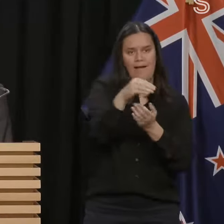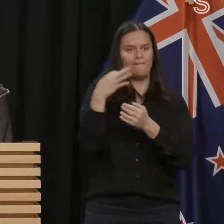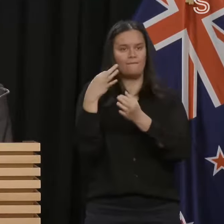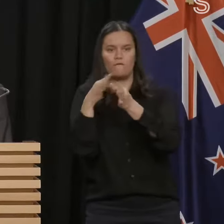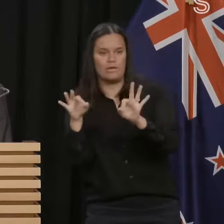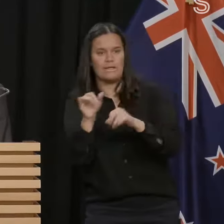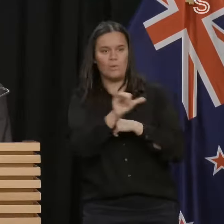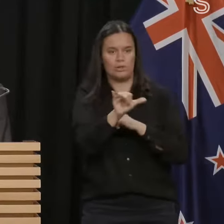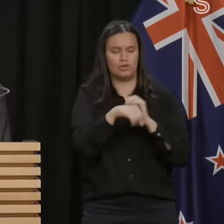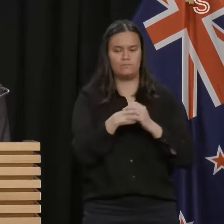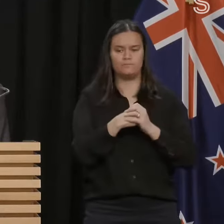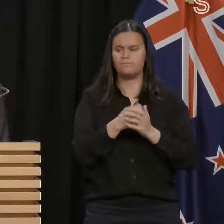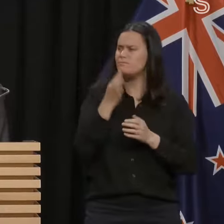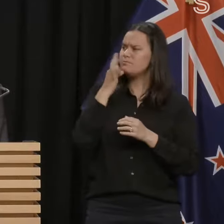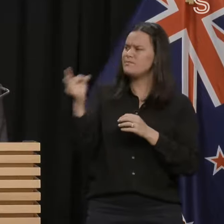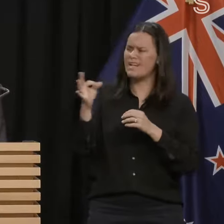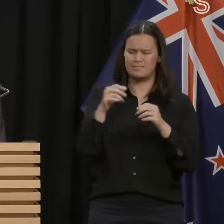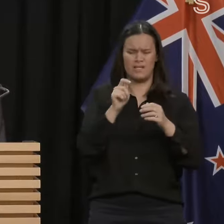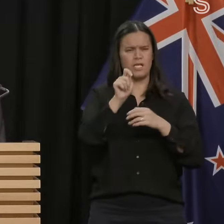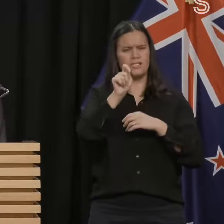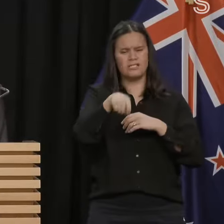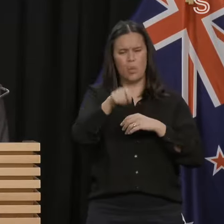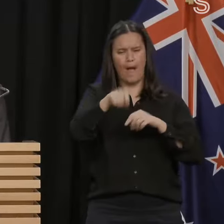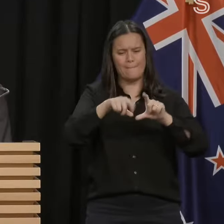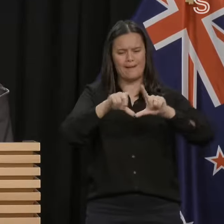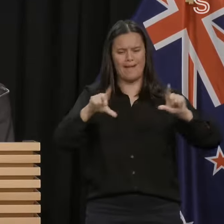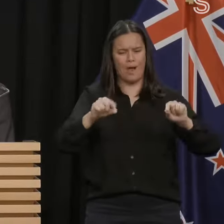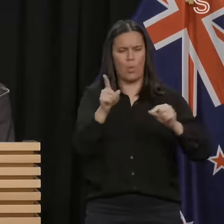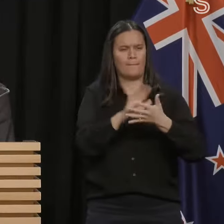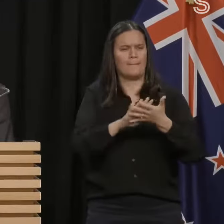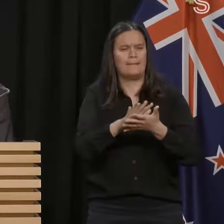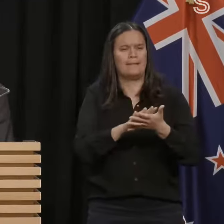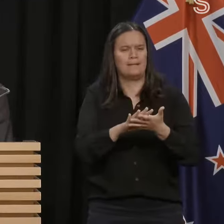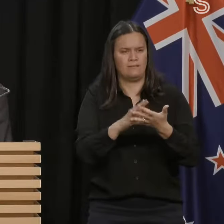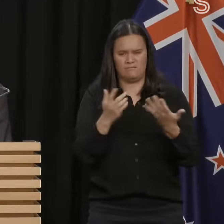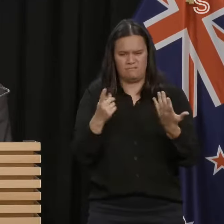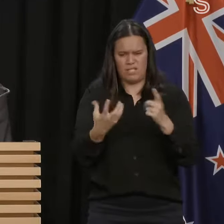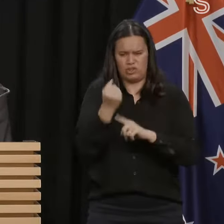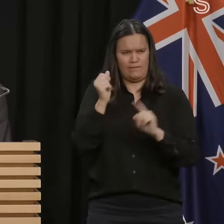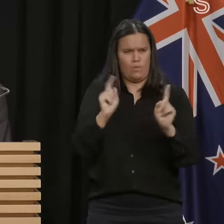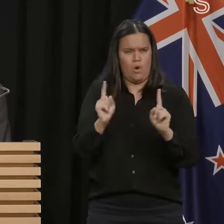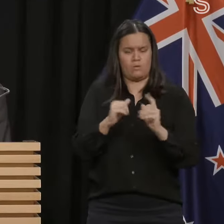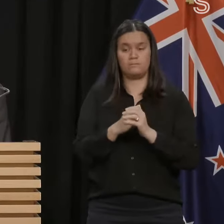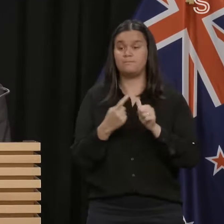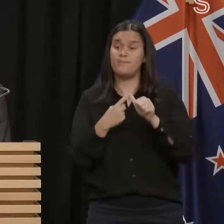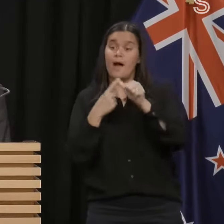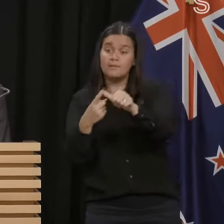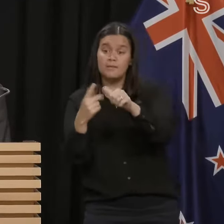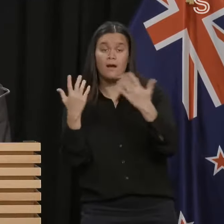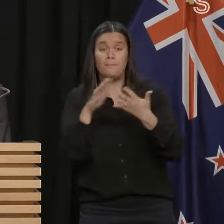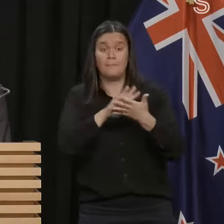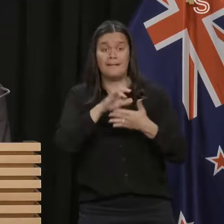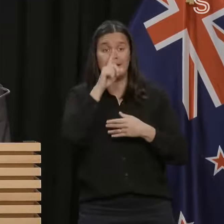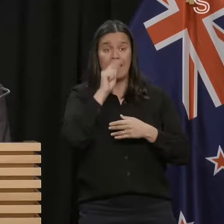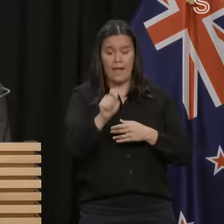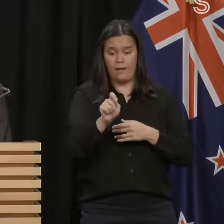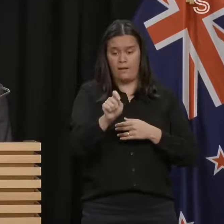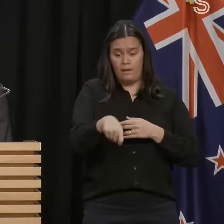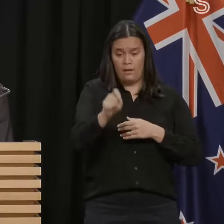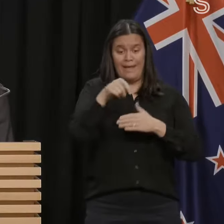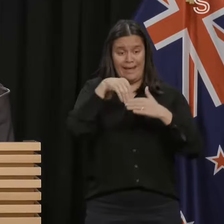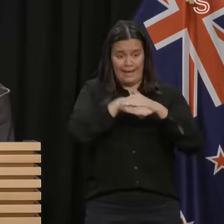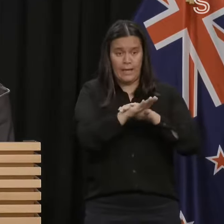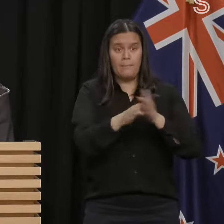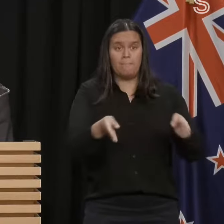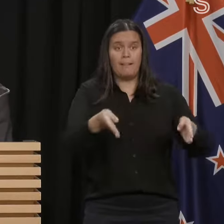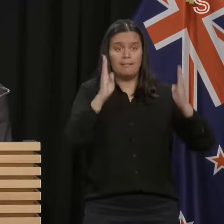them into the building, and it gets them into some parts, mostly public parts of the building. It doesn't get them into the parts, is my understanding,